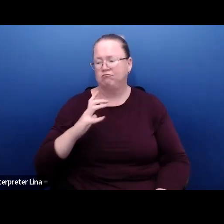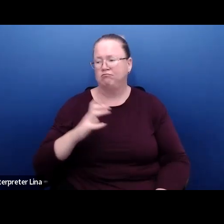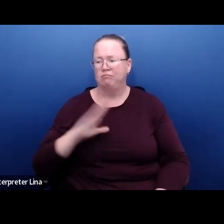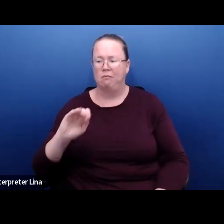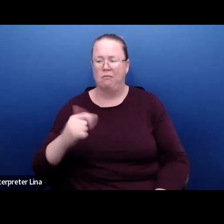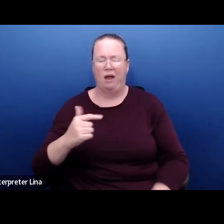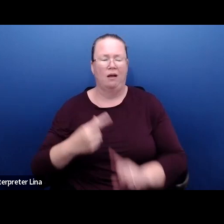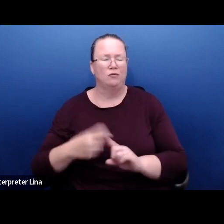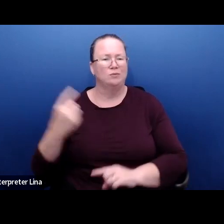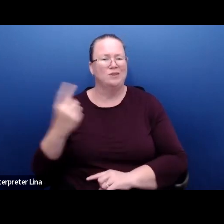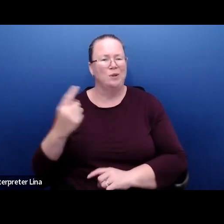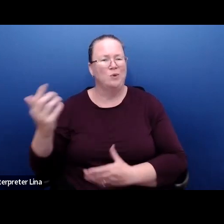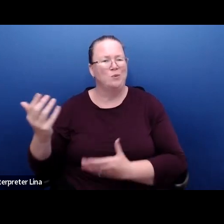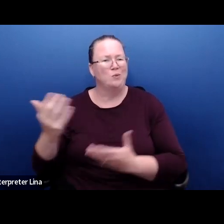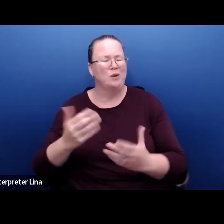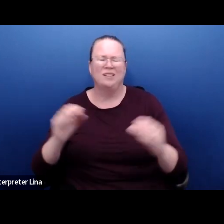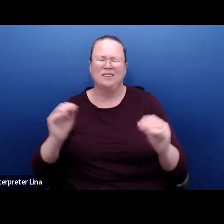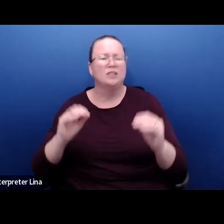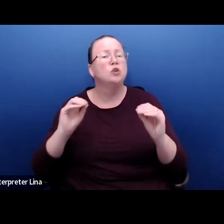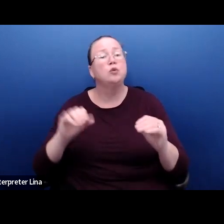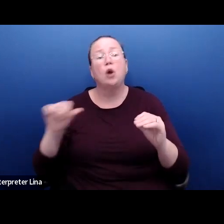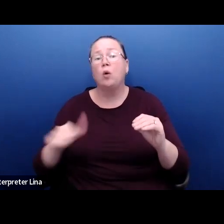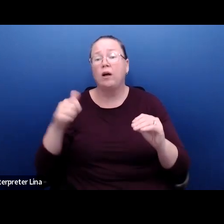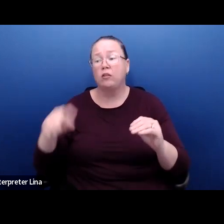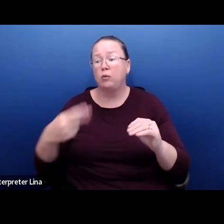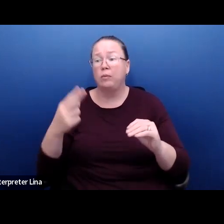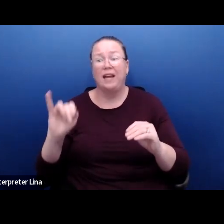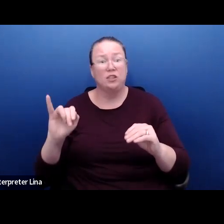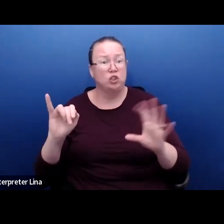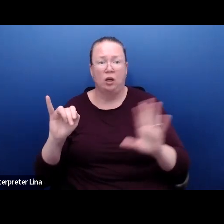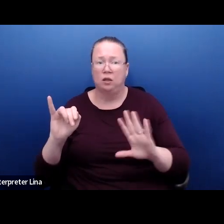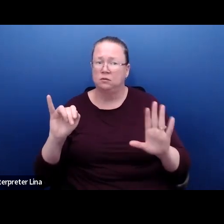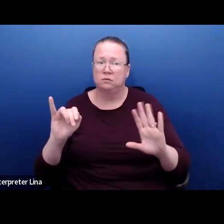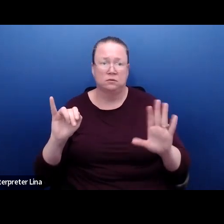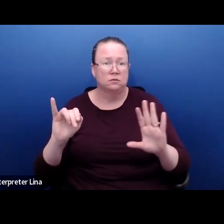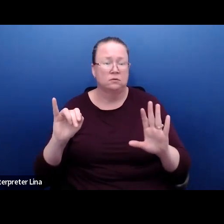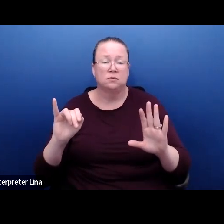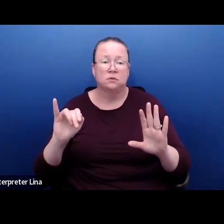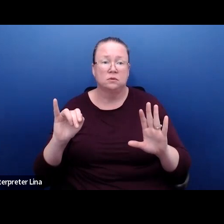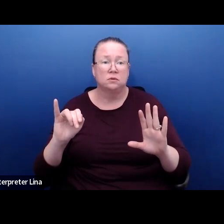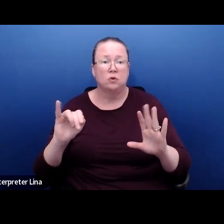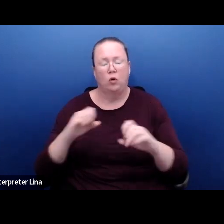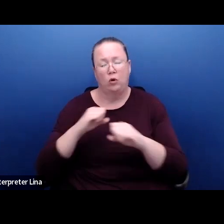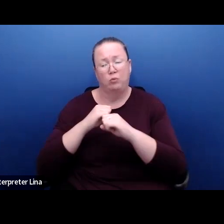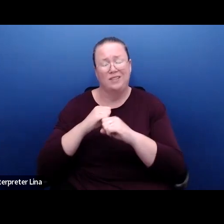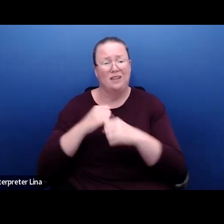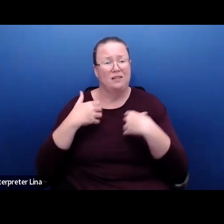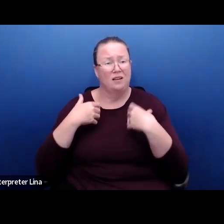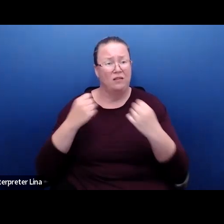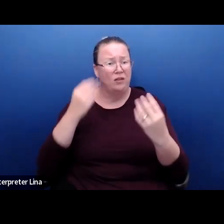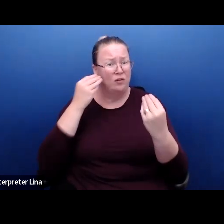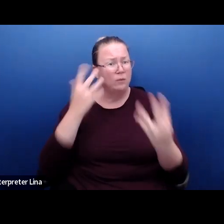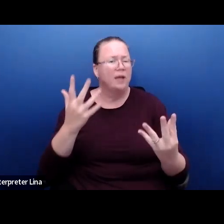from someone. And don't bring any other PHI or protected health information.